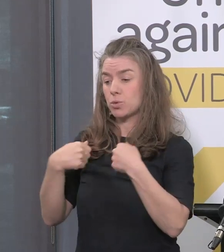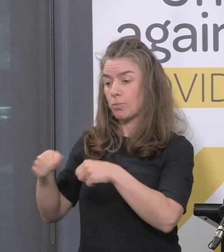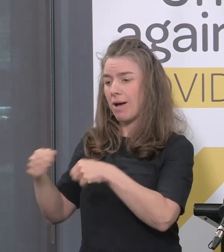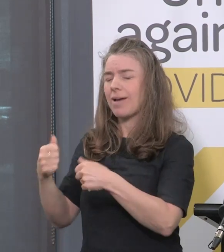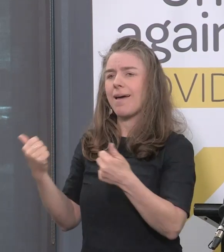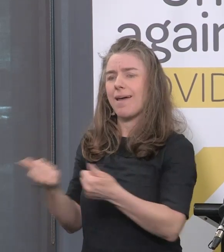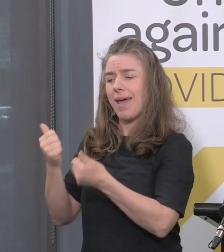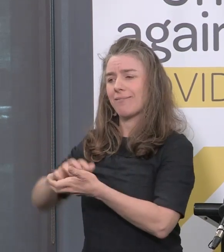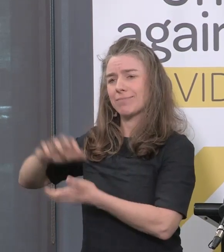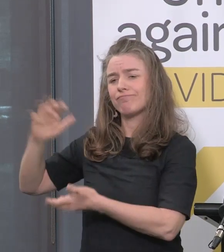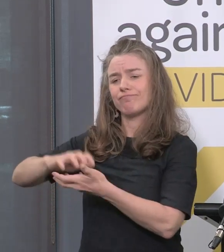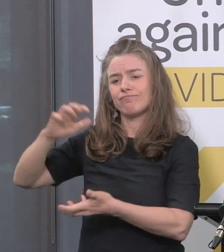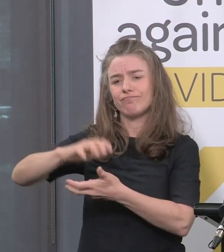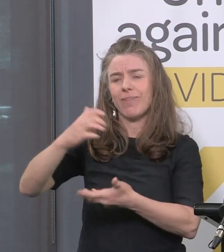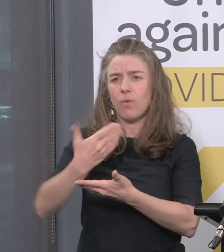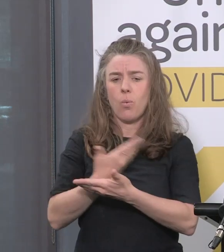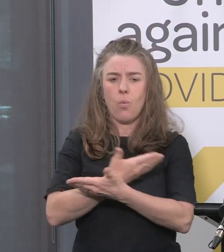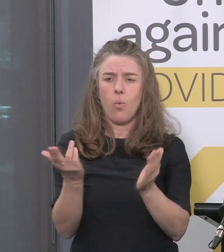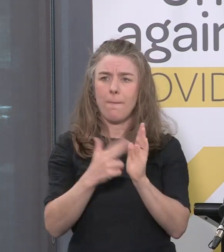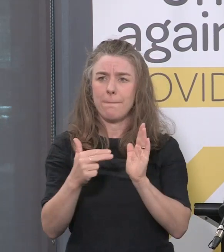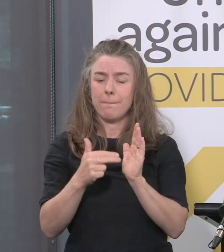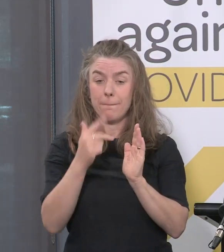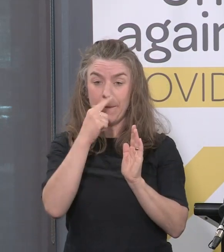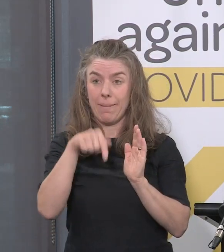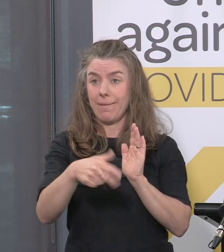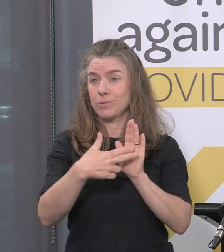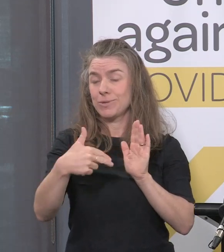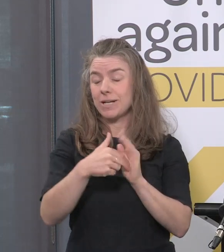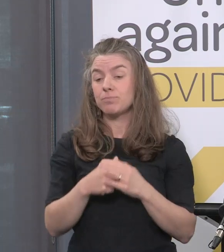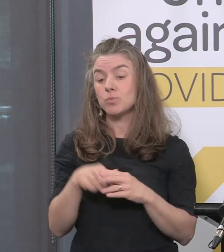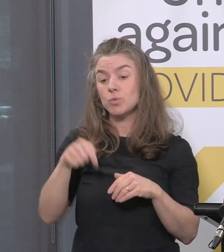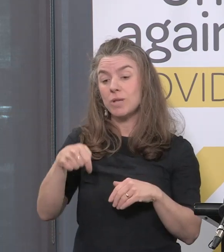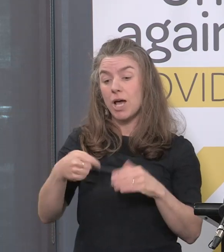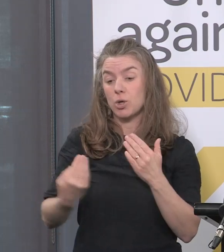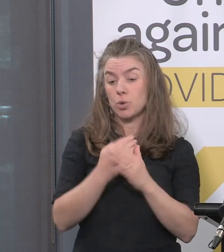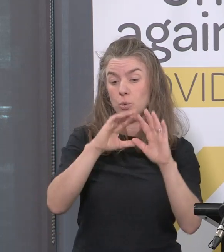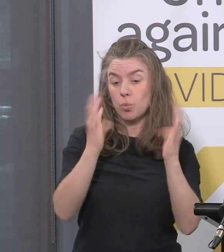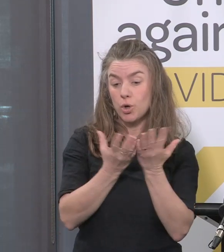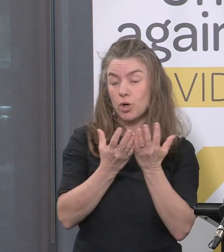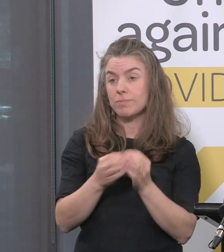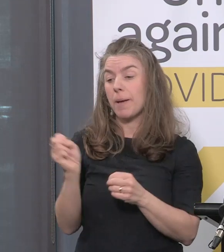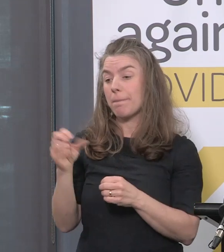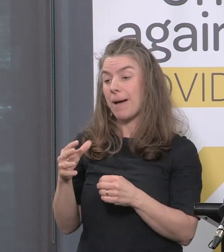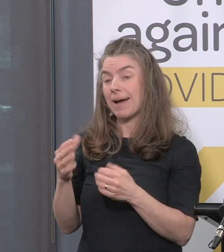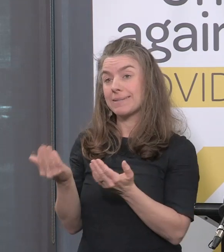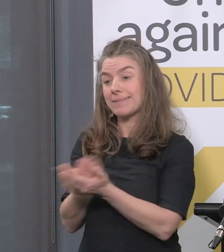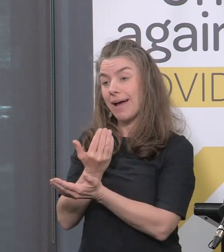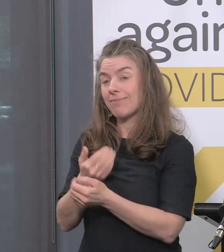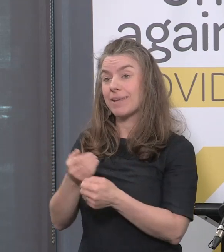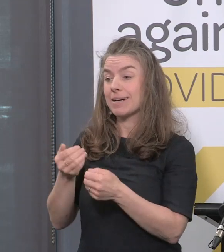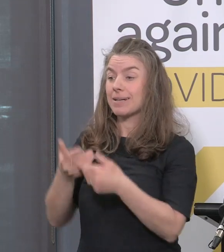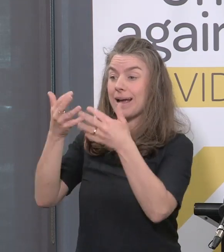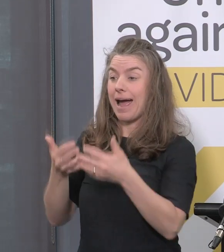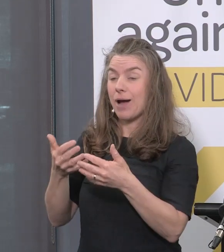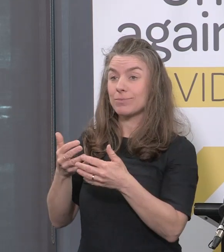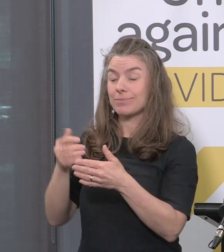Zealanders' everyday grocery needs. So today, New World, Pack and Save, along with our competitors, Countdown,